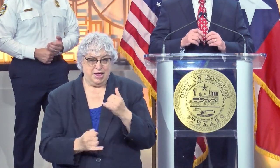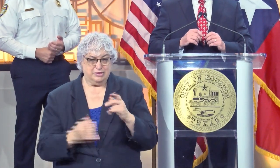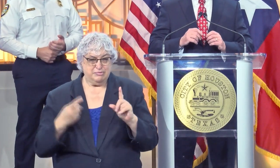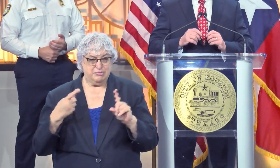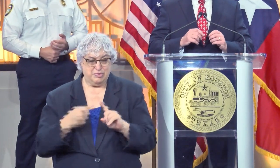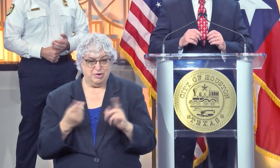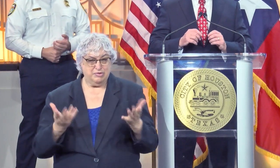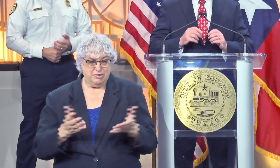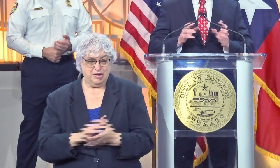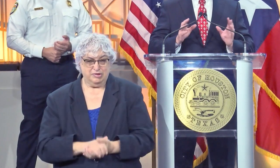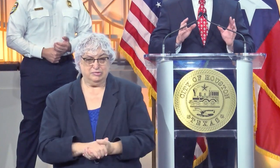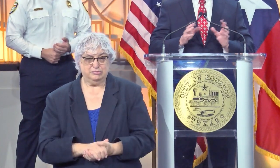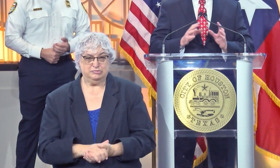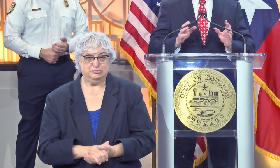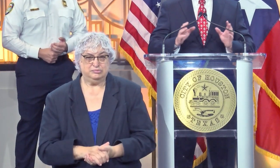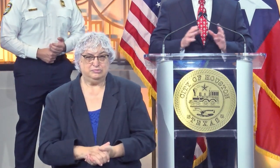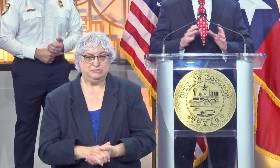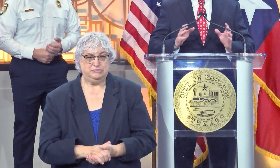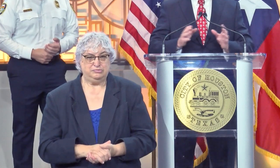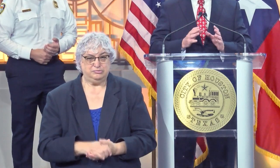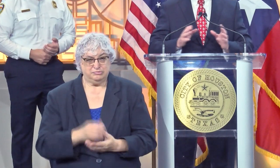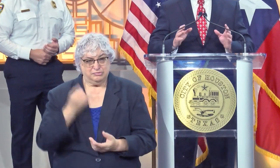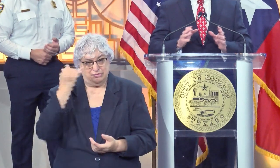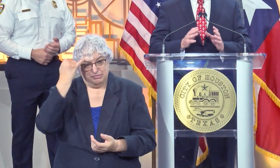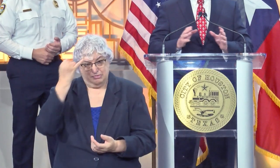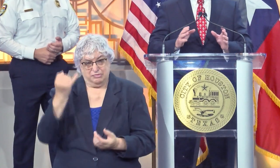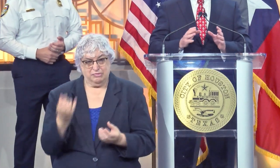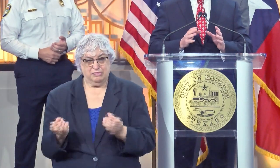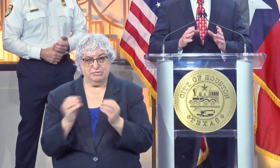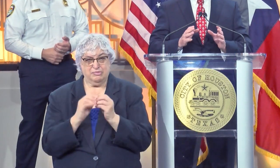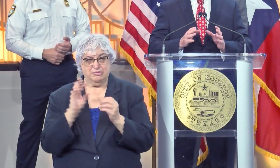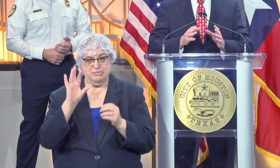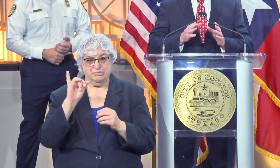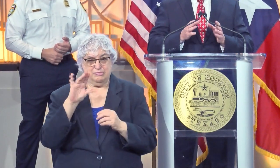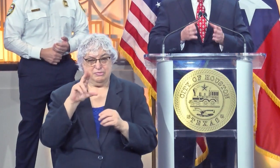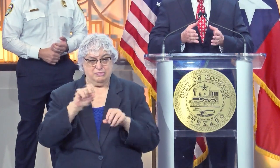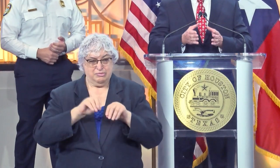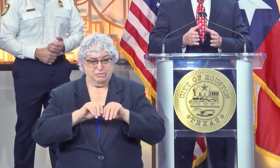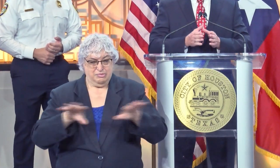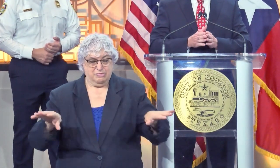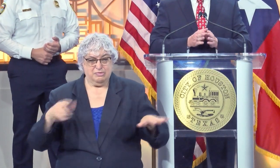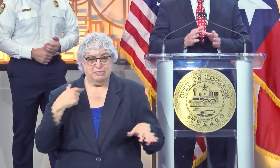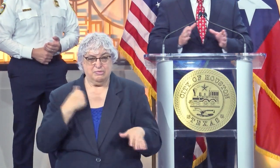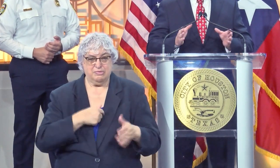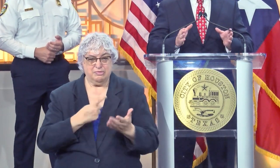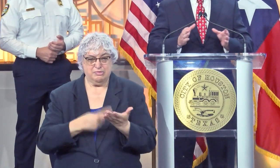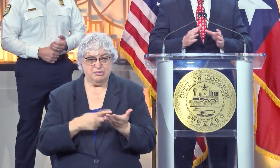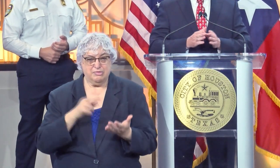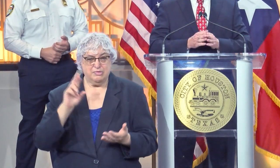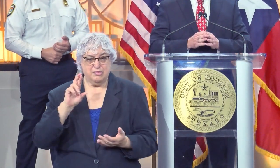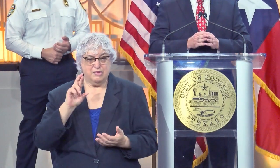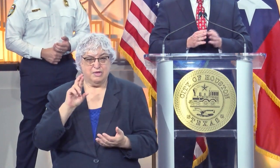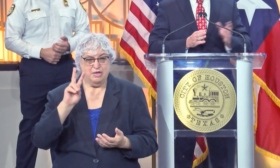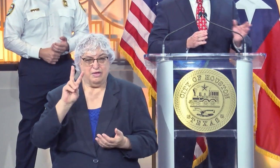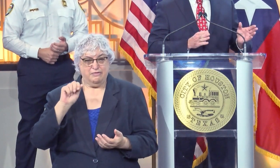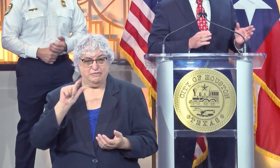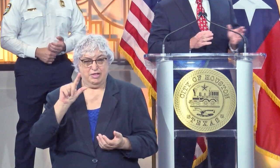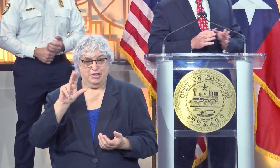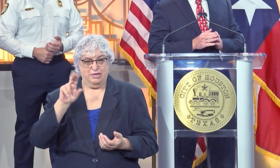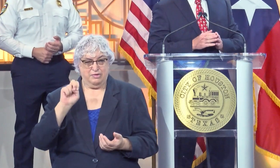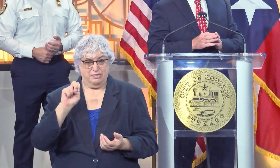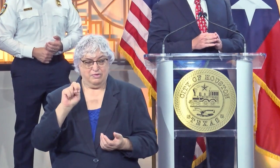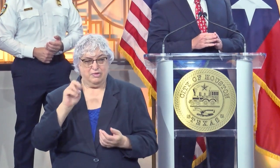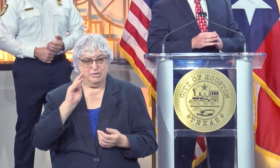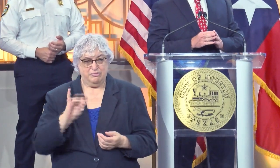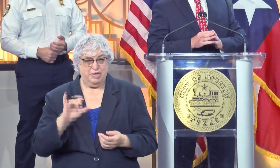is that we talk about just to give you an idea as to how much more easily this virus is spread. We've talked about the R value. You see that the mayor has talked